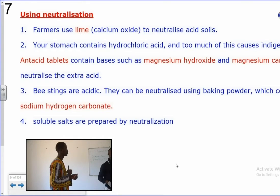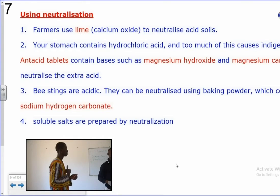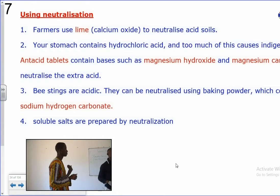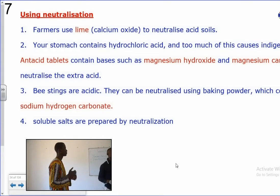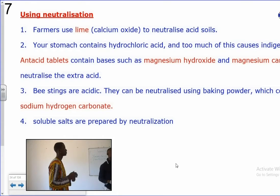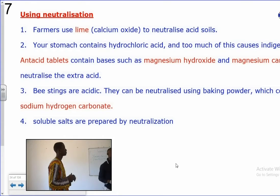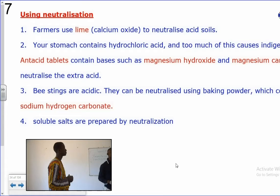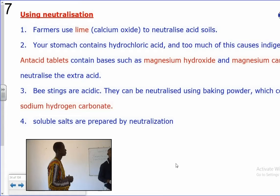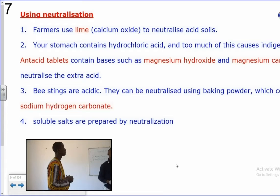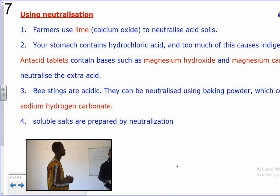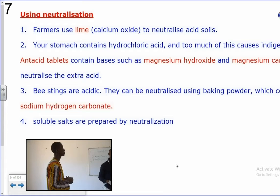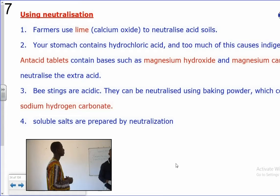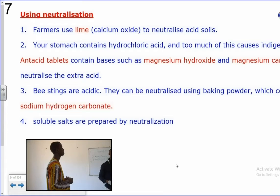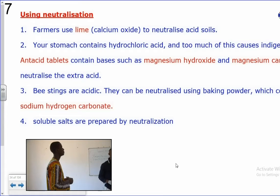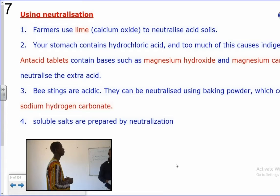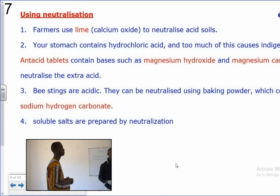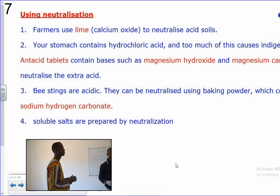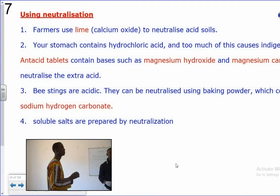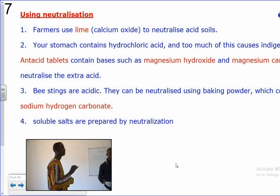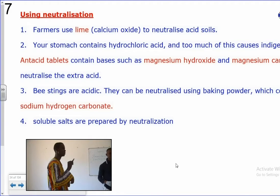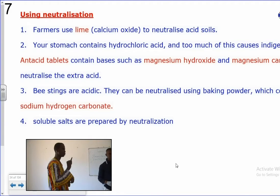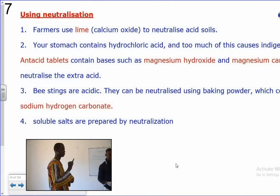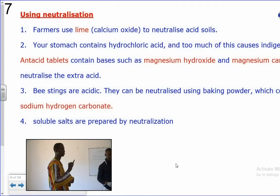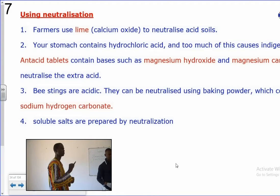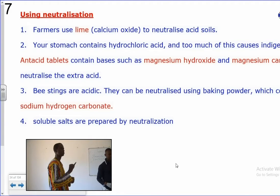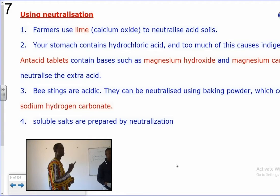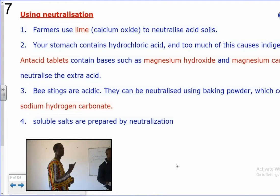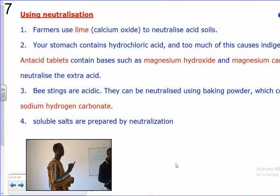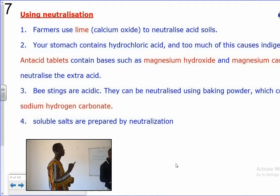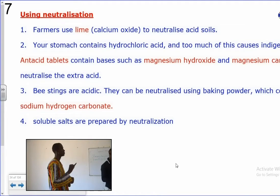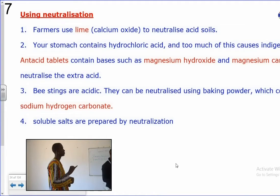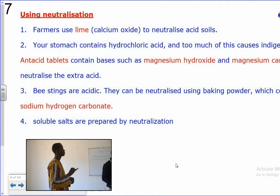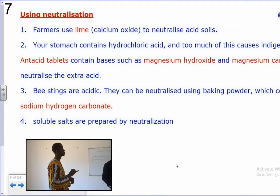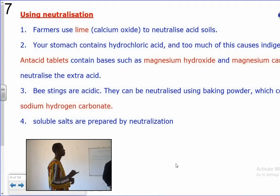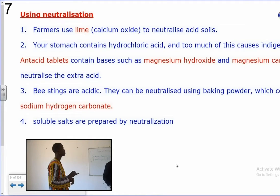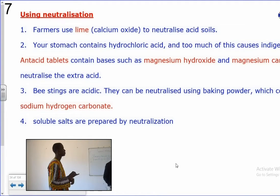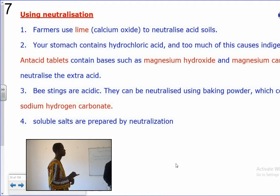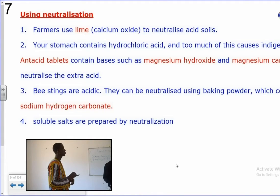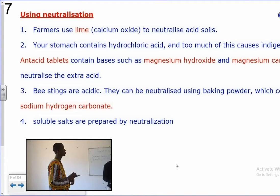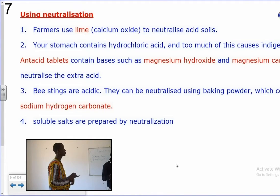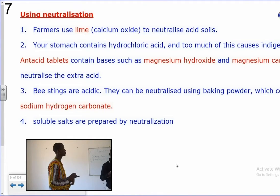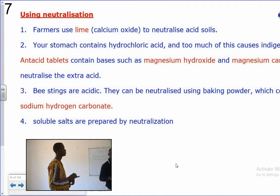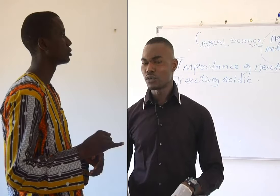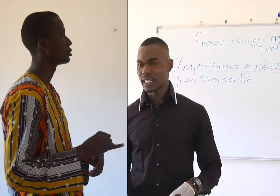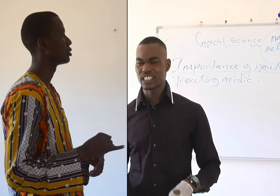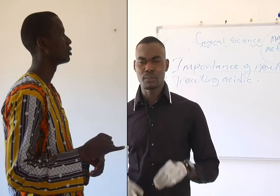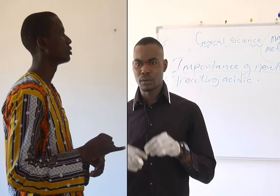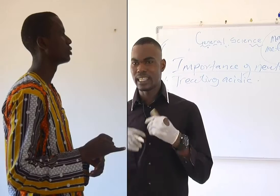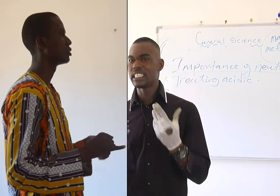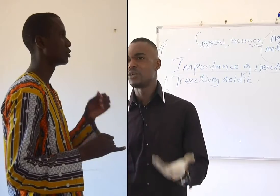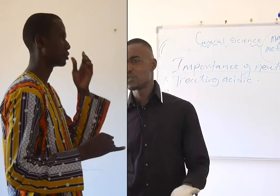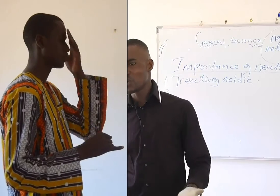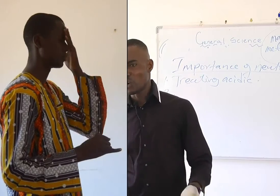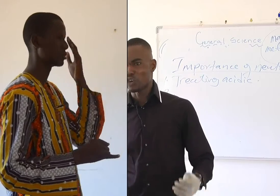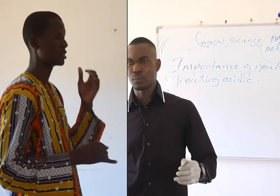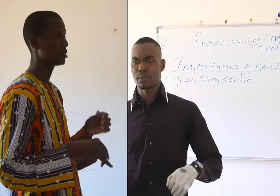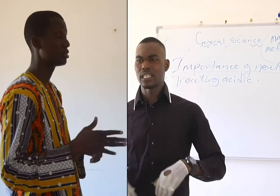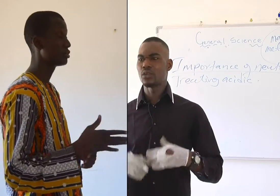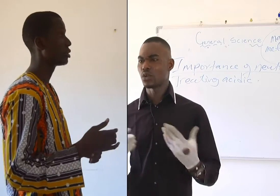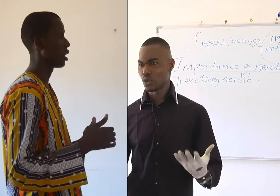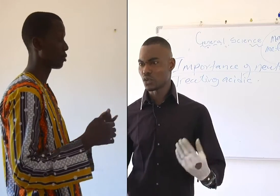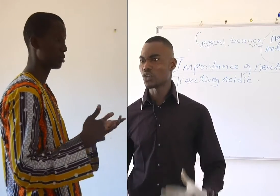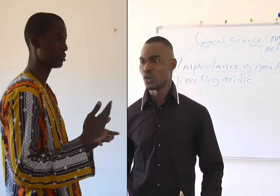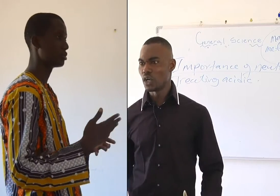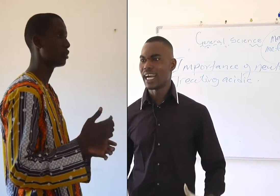your stomach, it will result in a condition called indigestion. And this normally happens, in fact, if you eat food that is not properly chewed or not